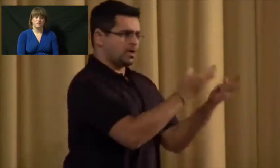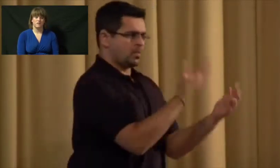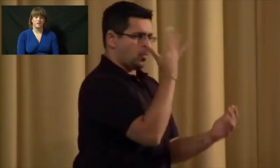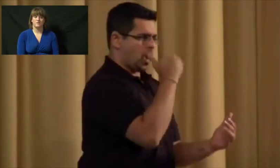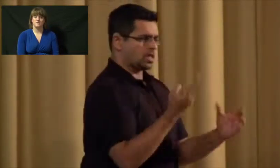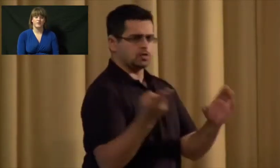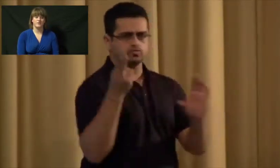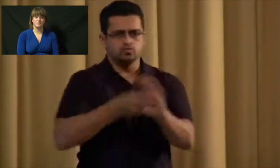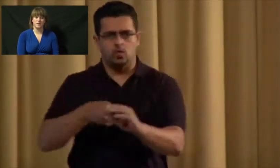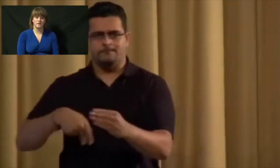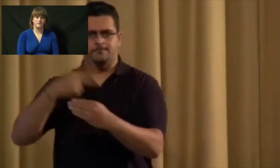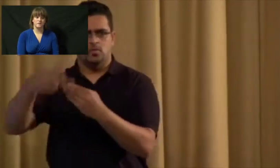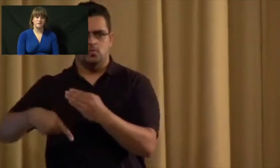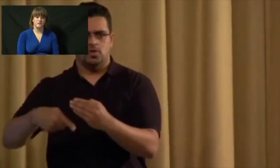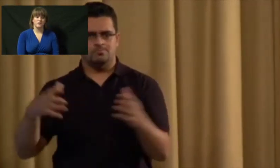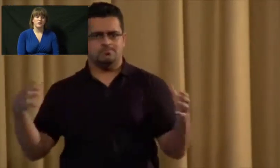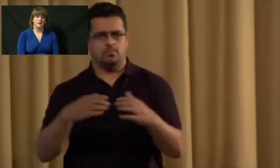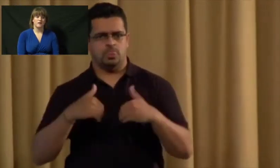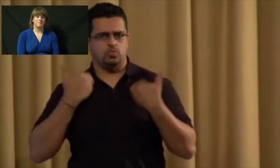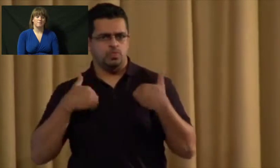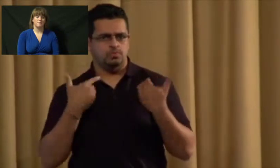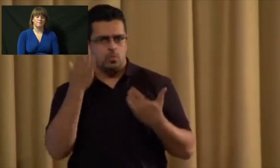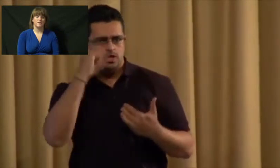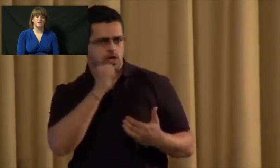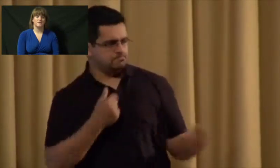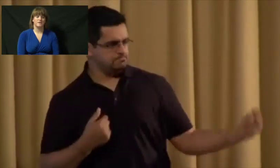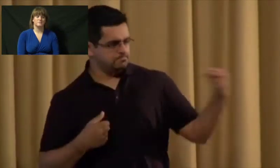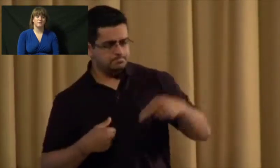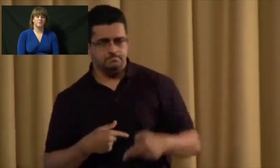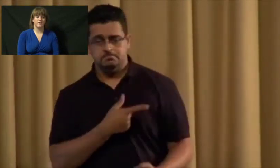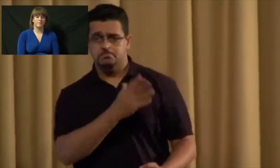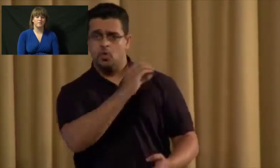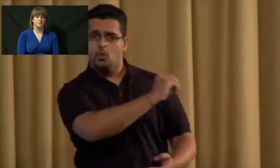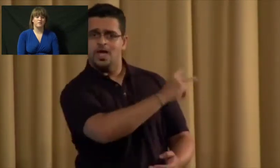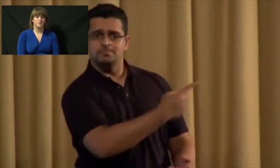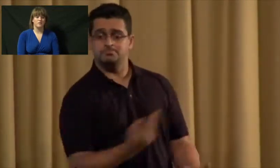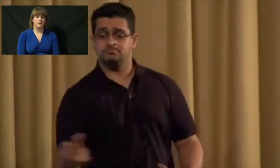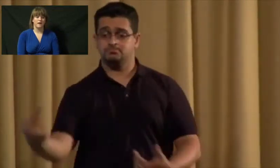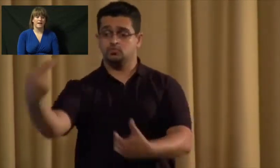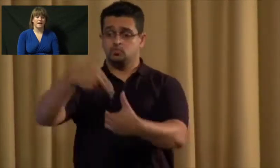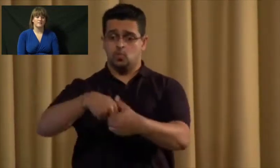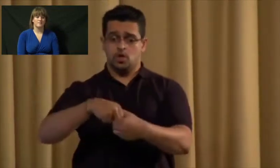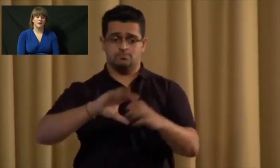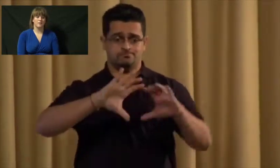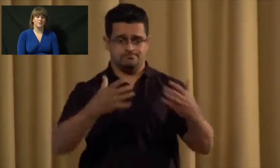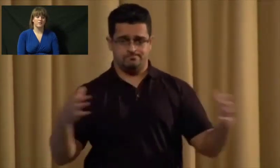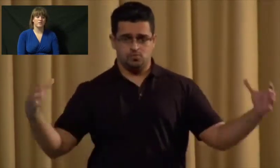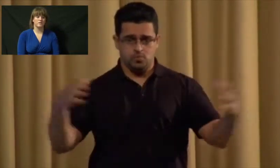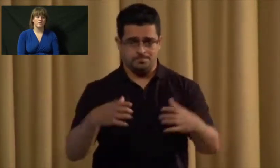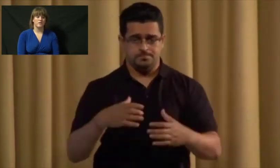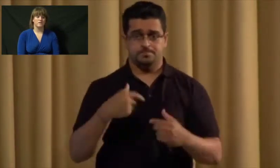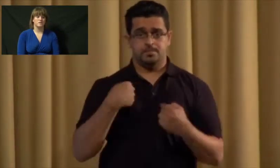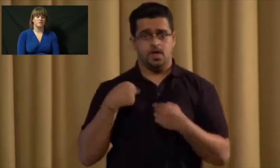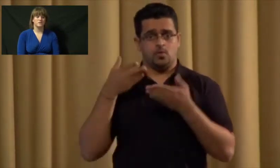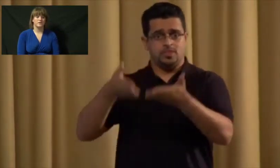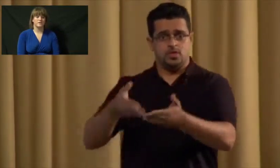He wasn't very smart, but he joined this program, and I asked him to come over, so he joined our